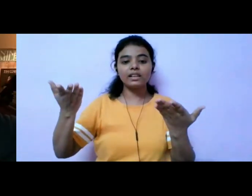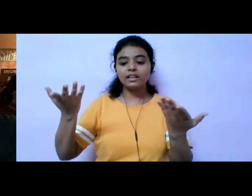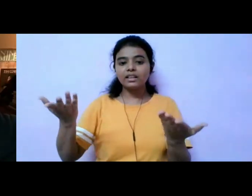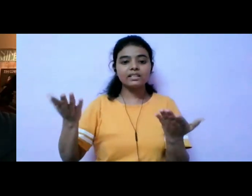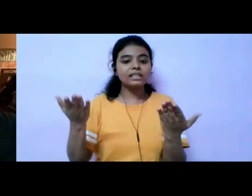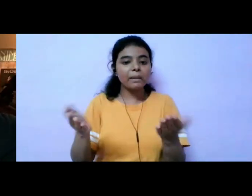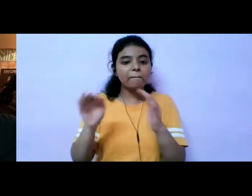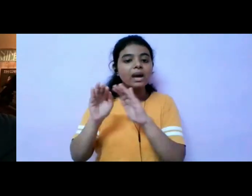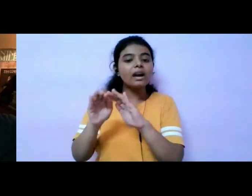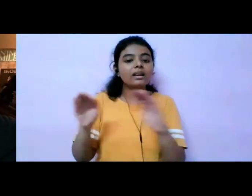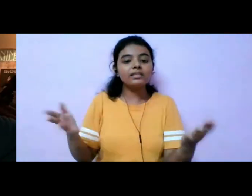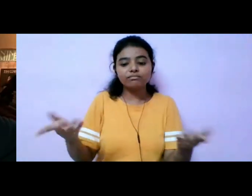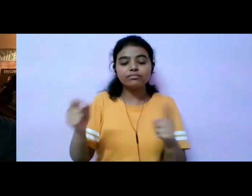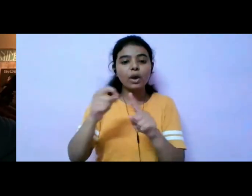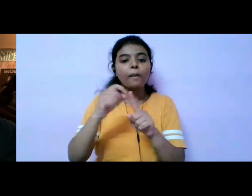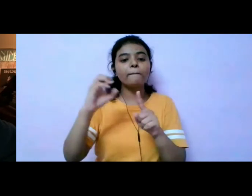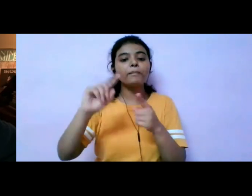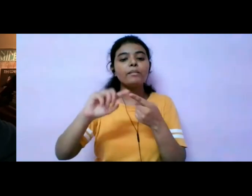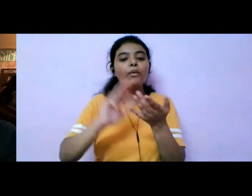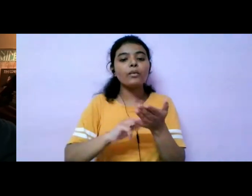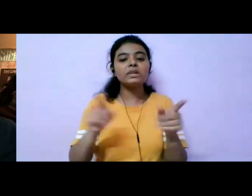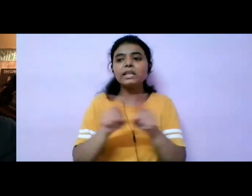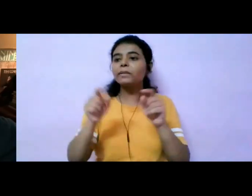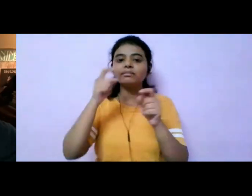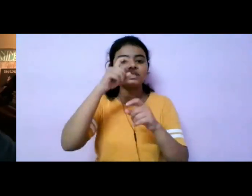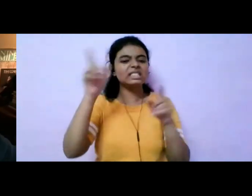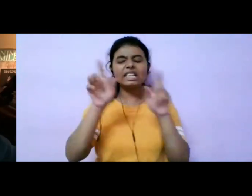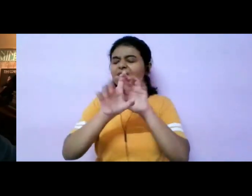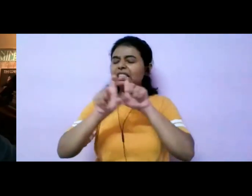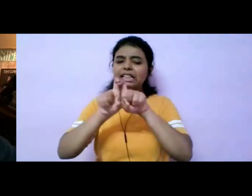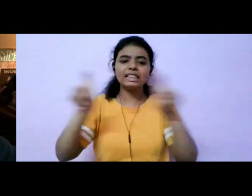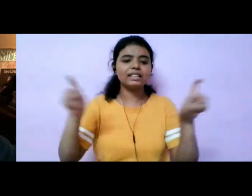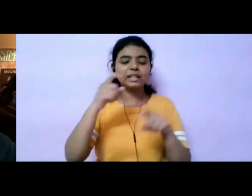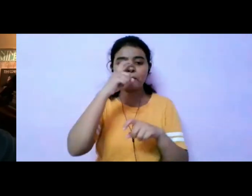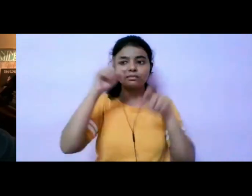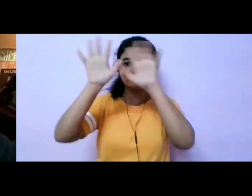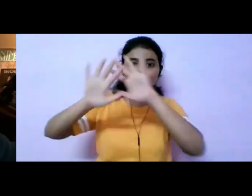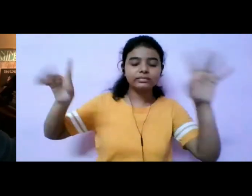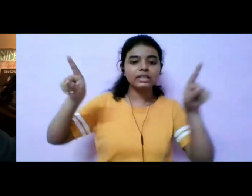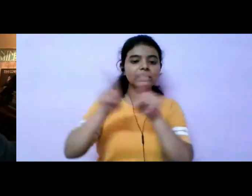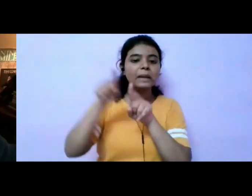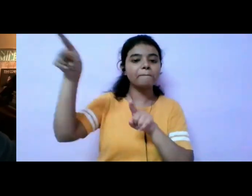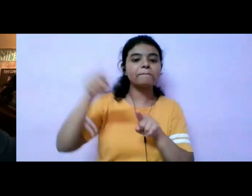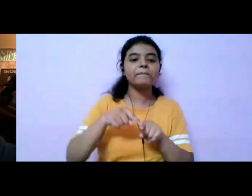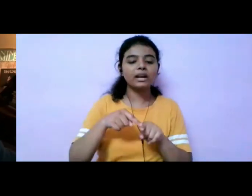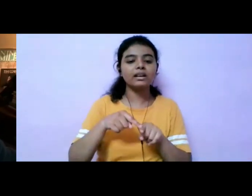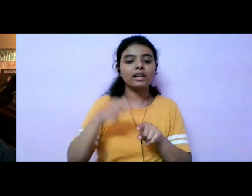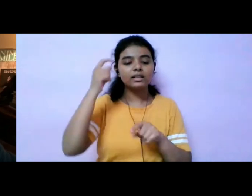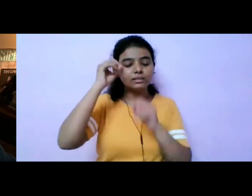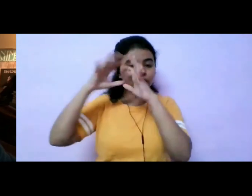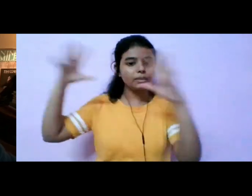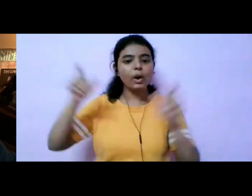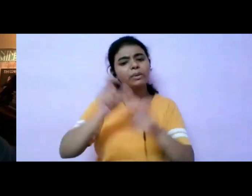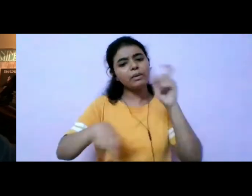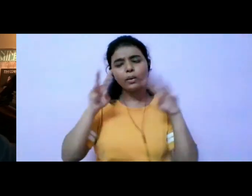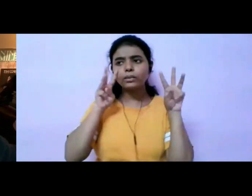left. Poetry is clear like the clouds in a Tintoretto painting, and each of us has access to